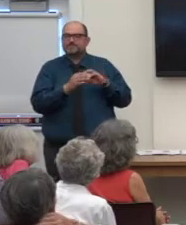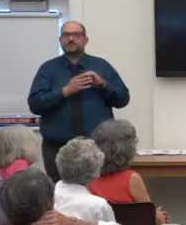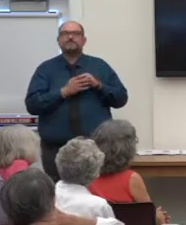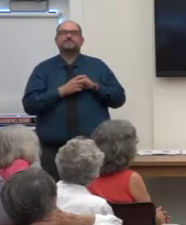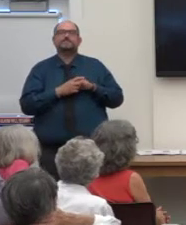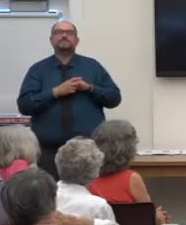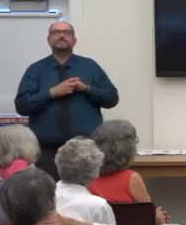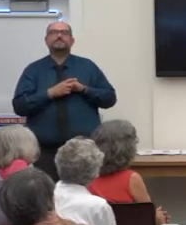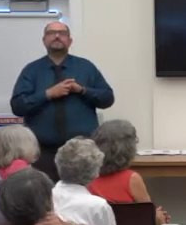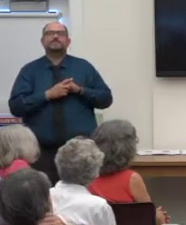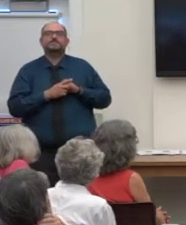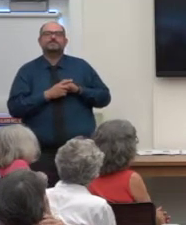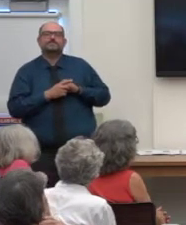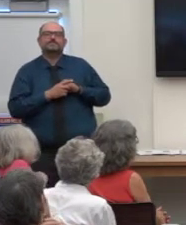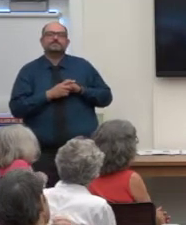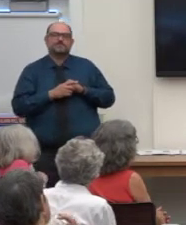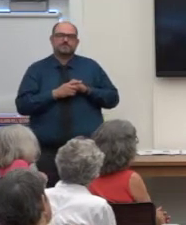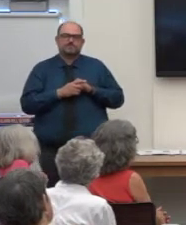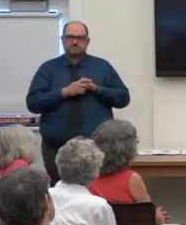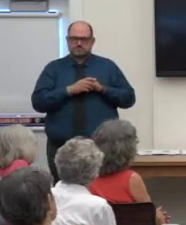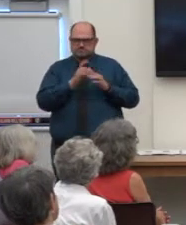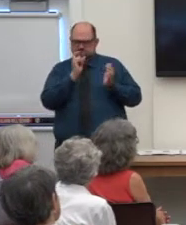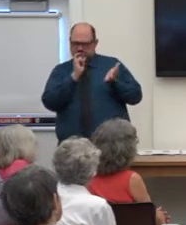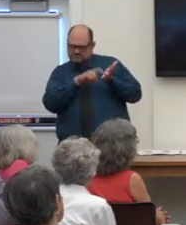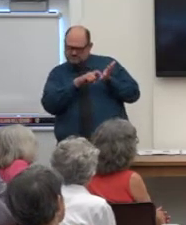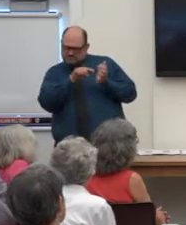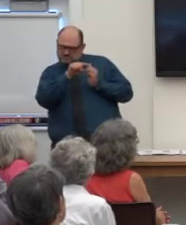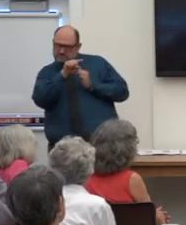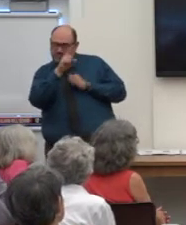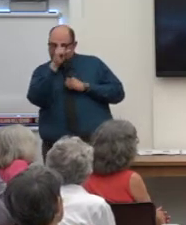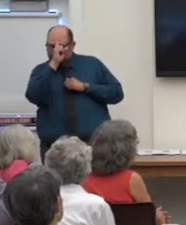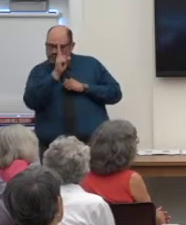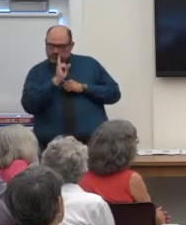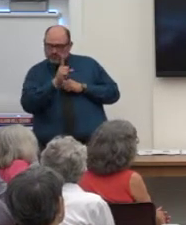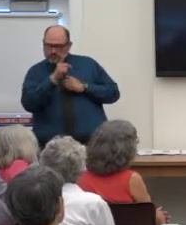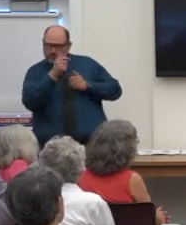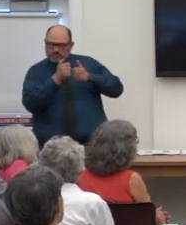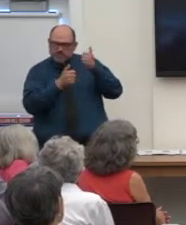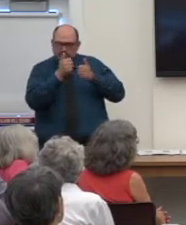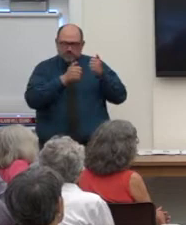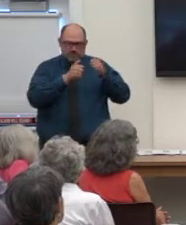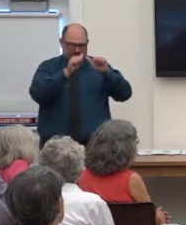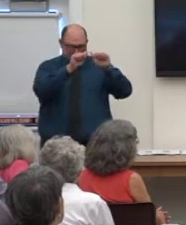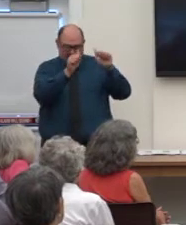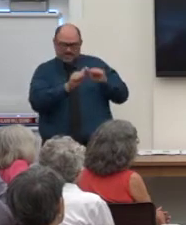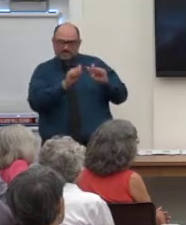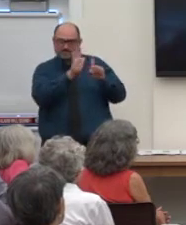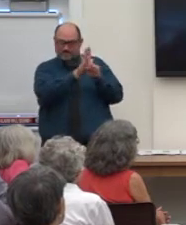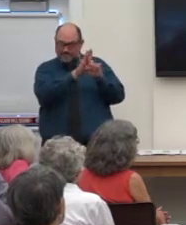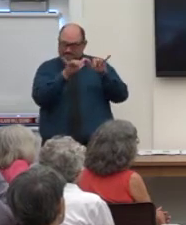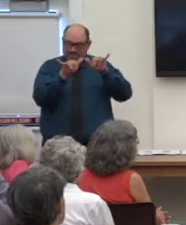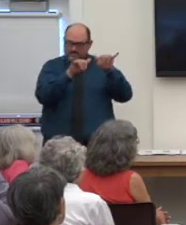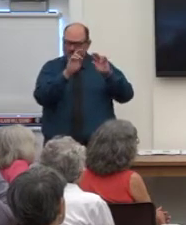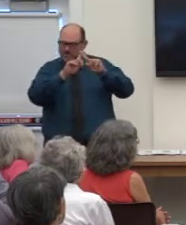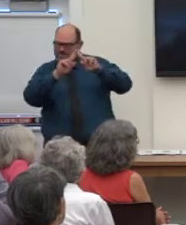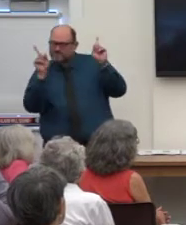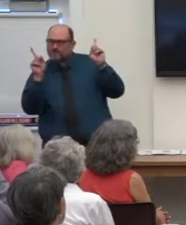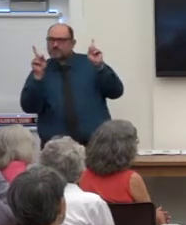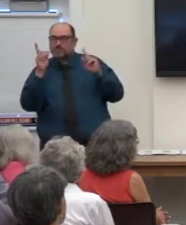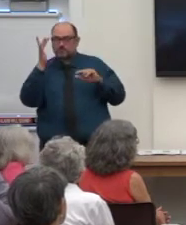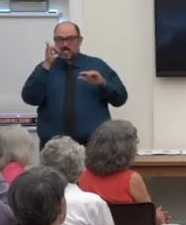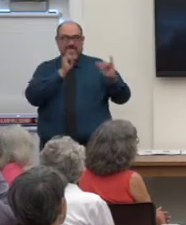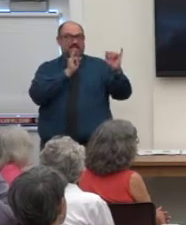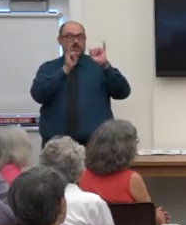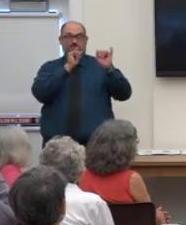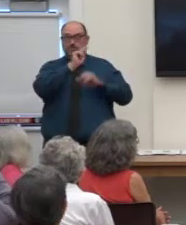it was hard to know for sure whether the hand shapes were different because people were old and had arthritis. or whether they